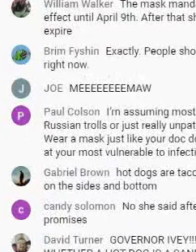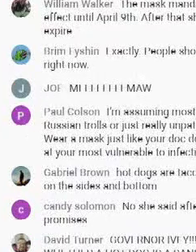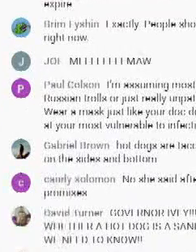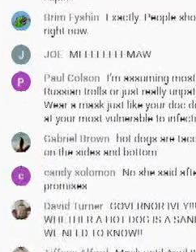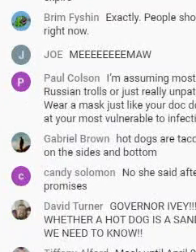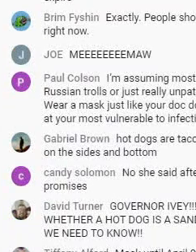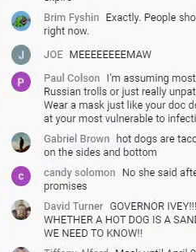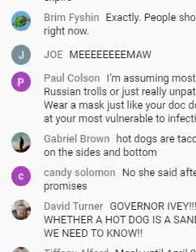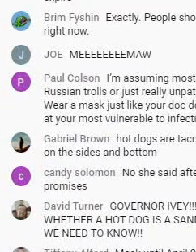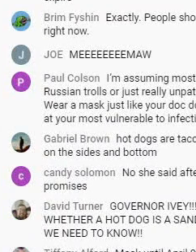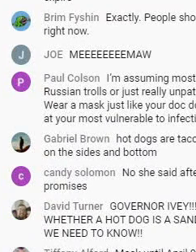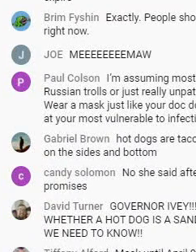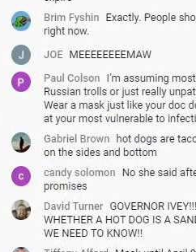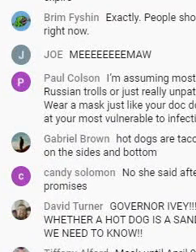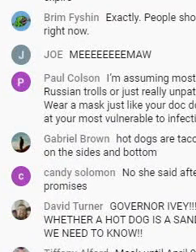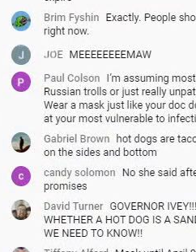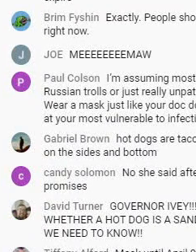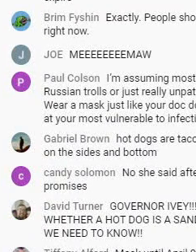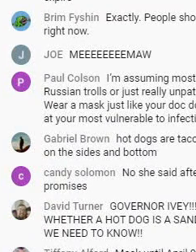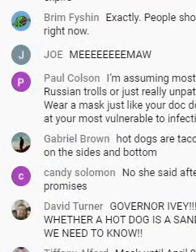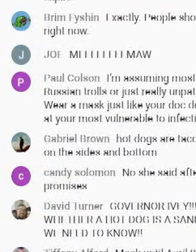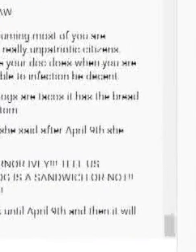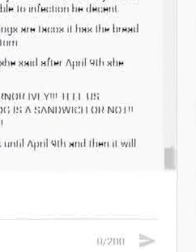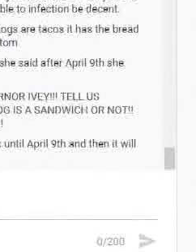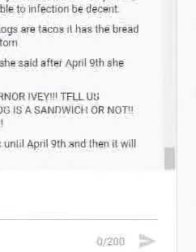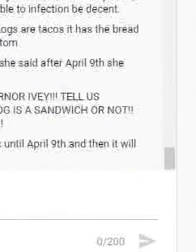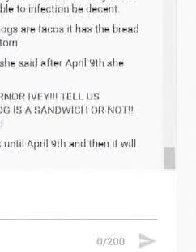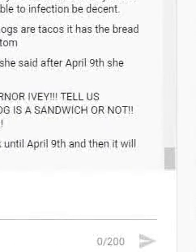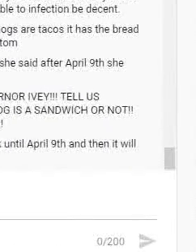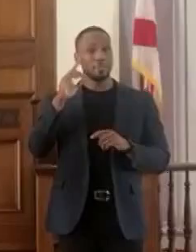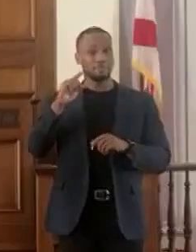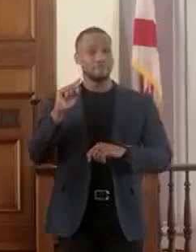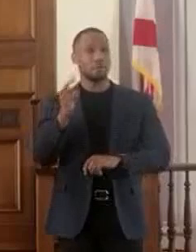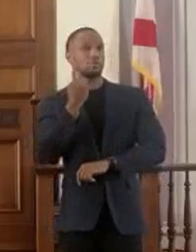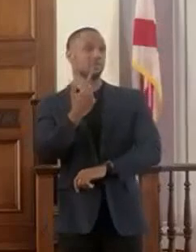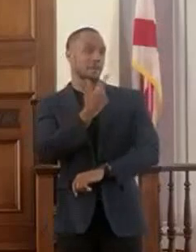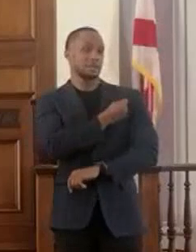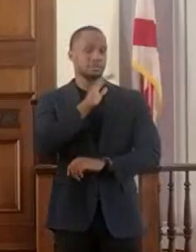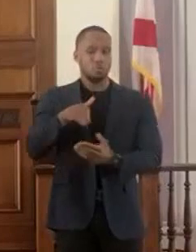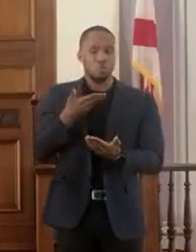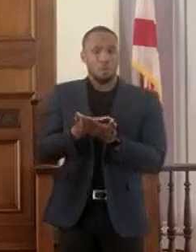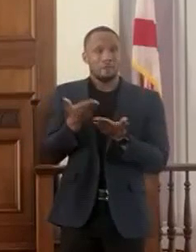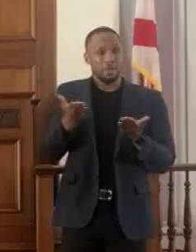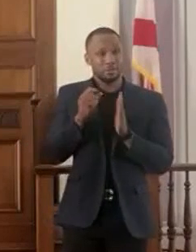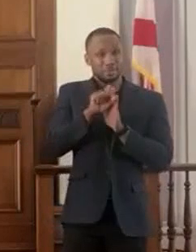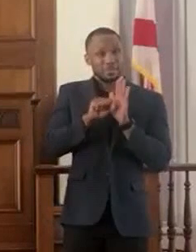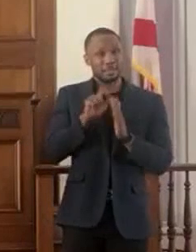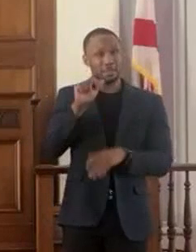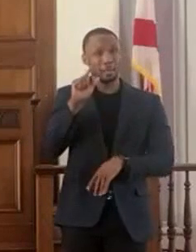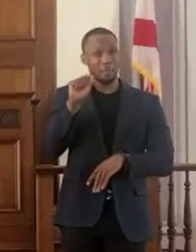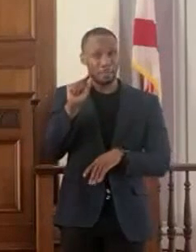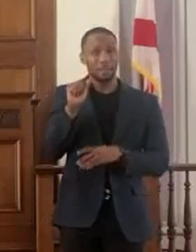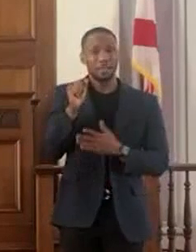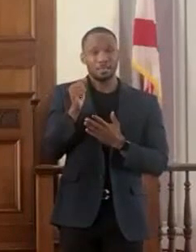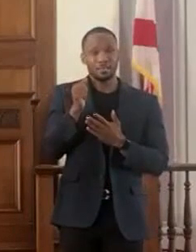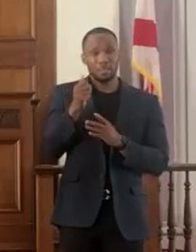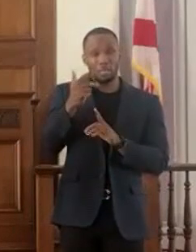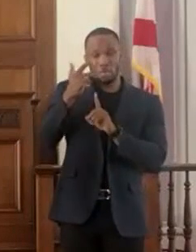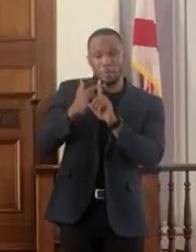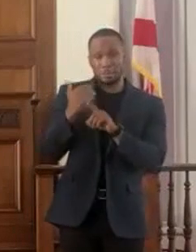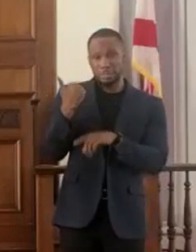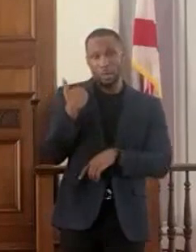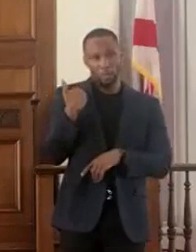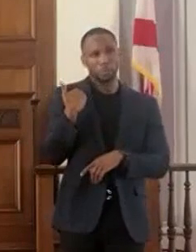significant milestone when you consider that the first vaccine arrived in our state less than 3 short months